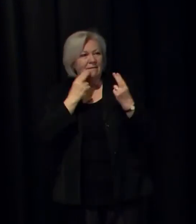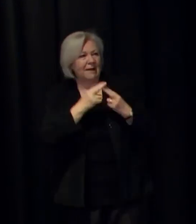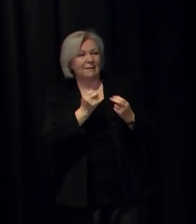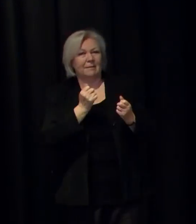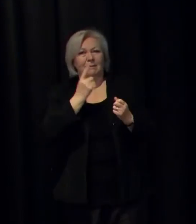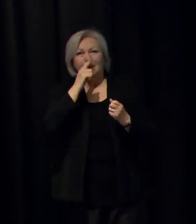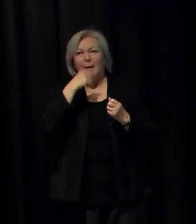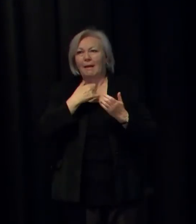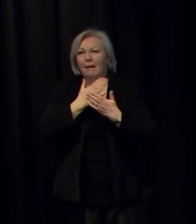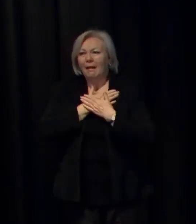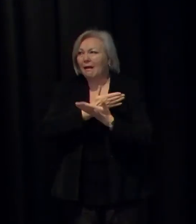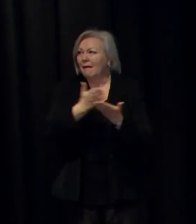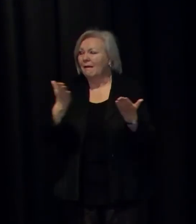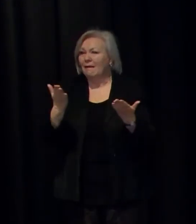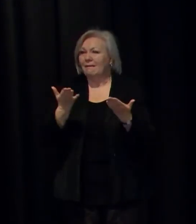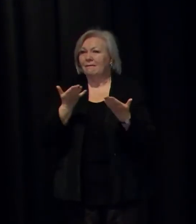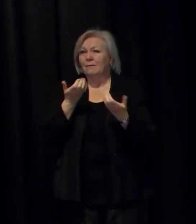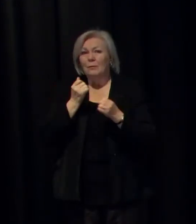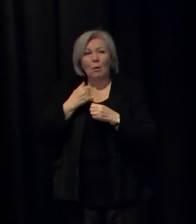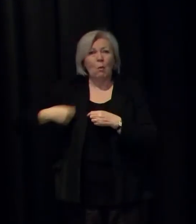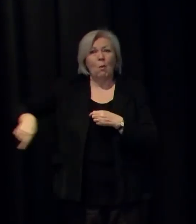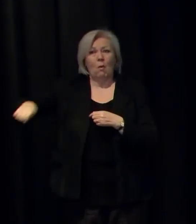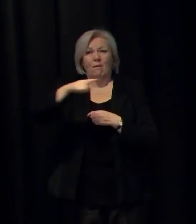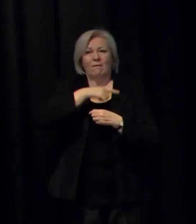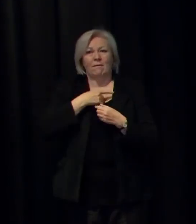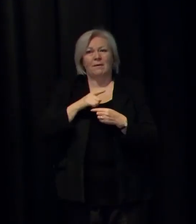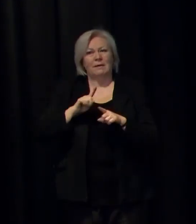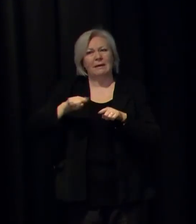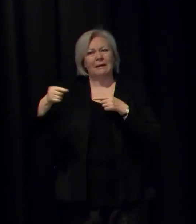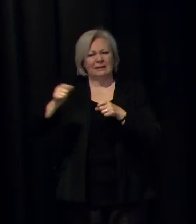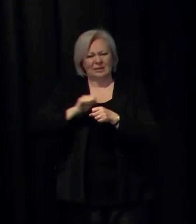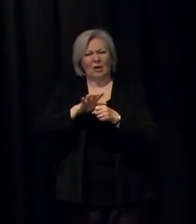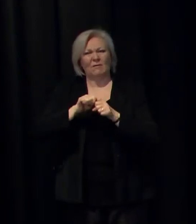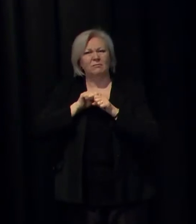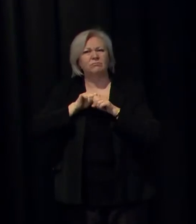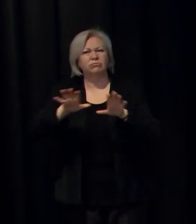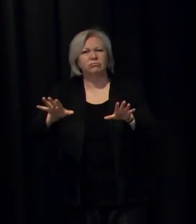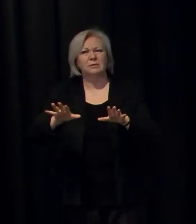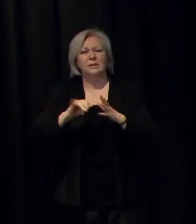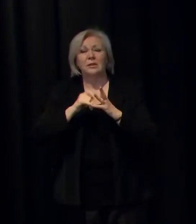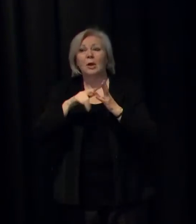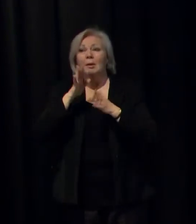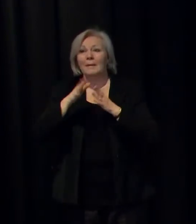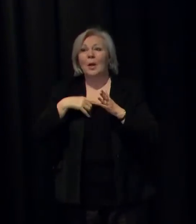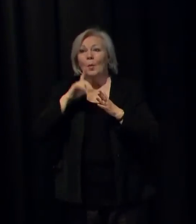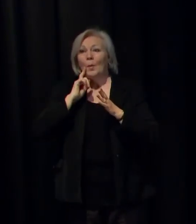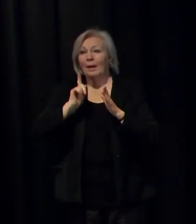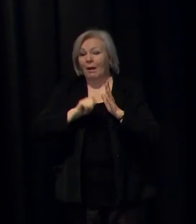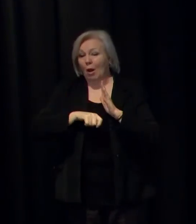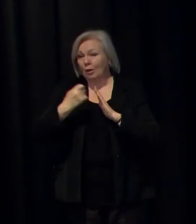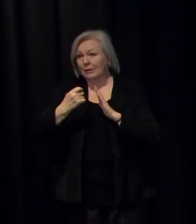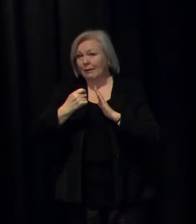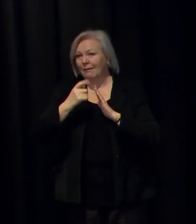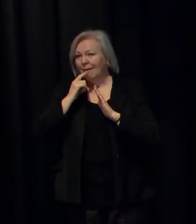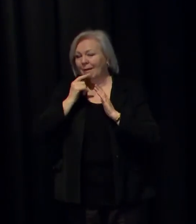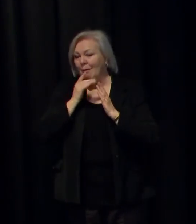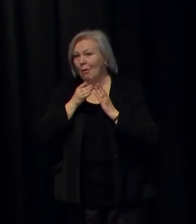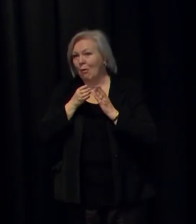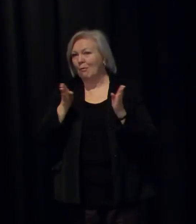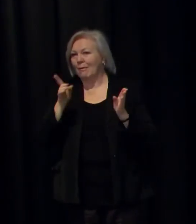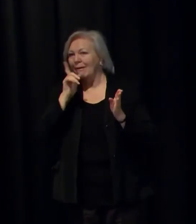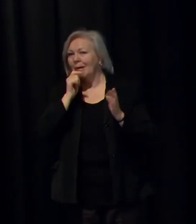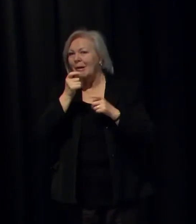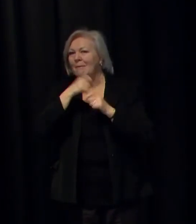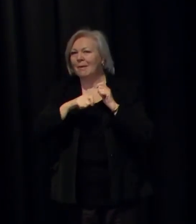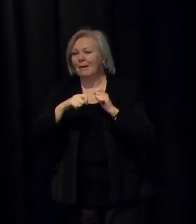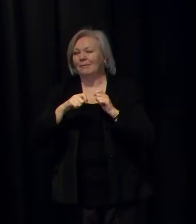protect all of us against this global pandemic, to allow us to change the rules, to open up, to normalise this, to get